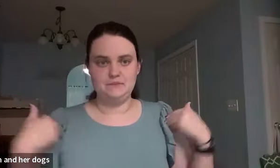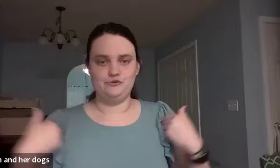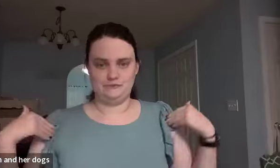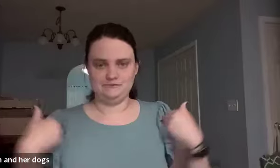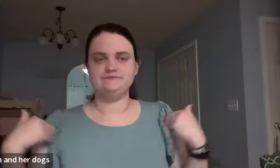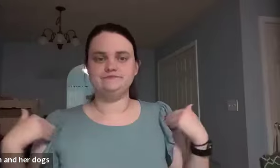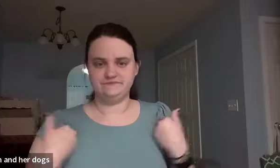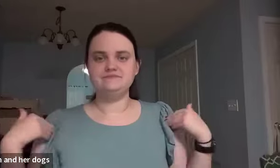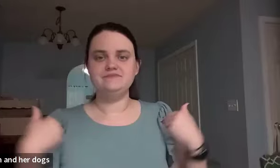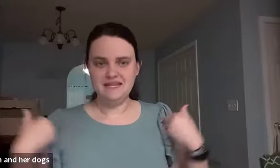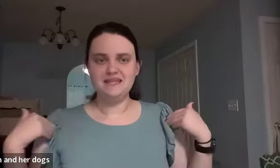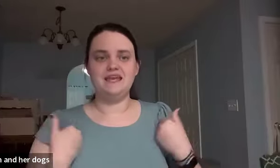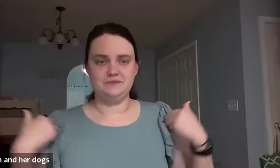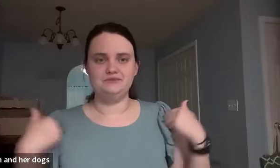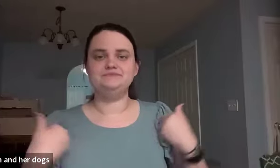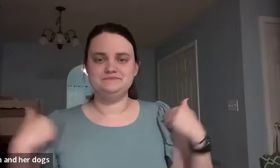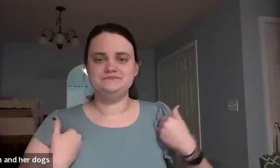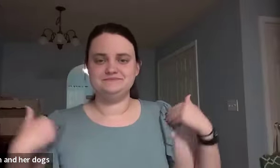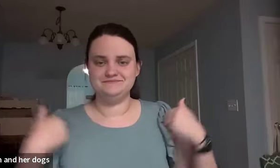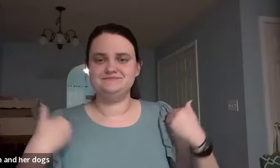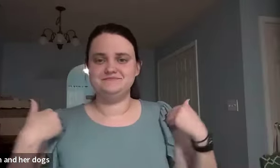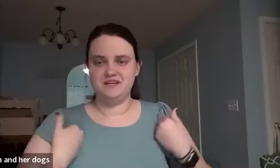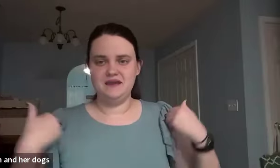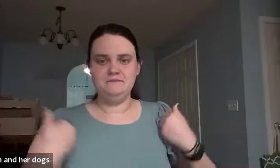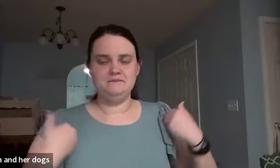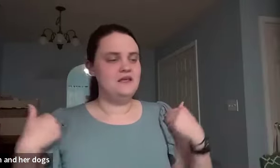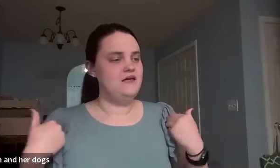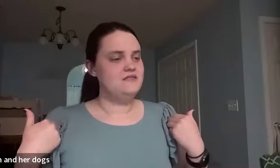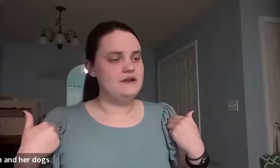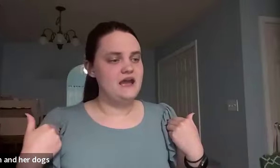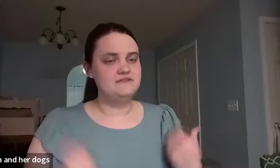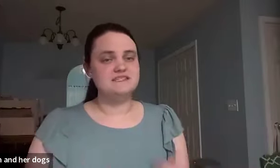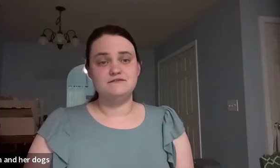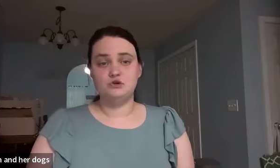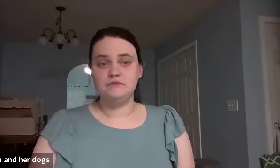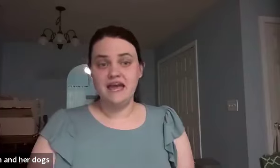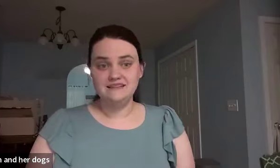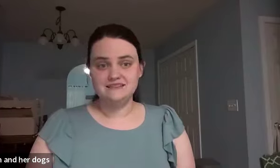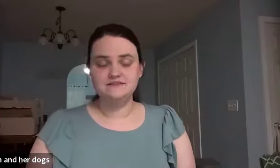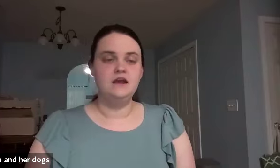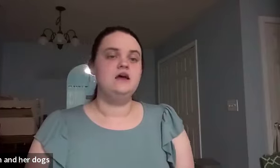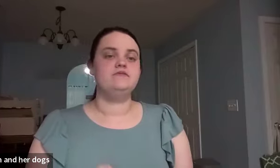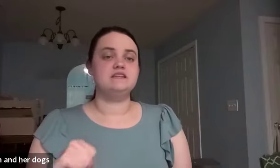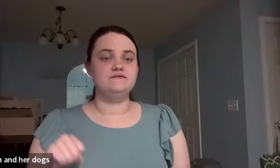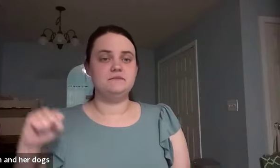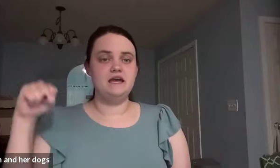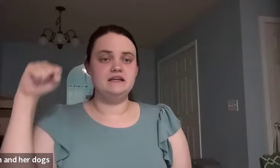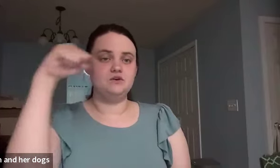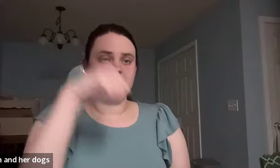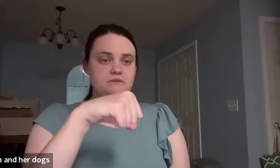Animal. Animal. Okay? Then we have the sign for pet. The sign for pet is going to